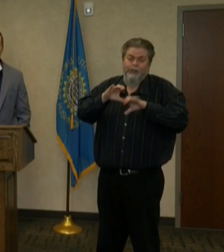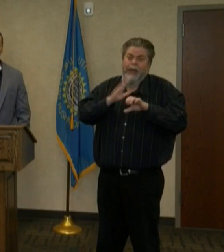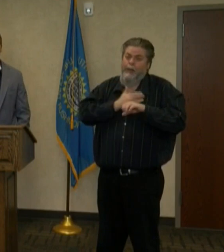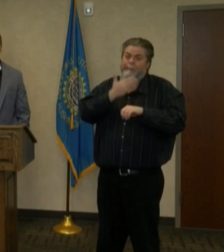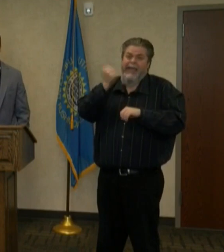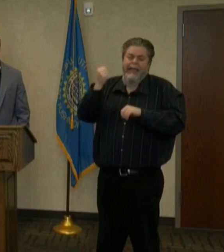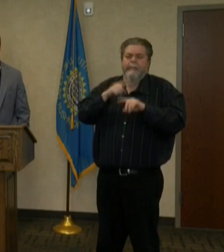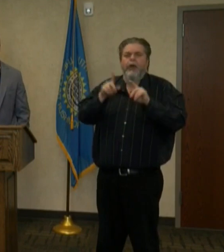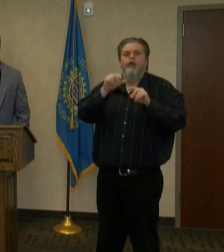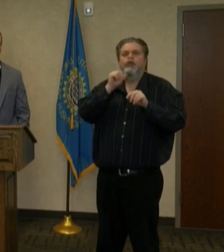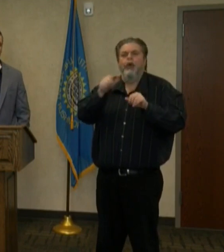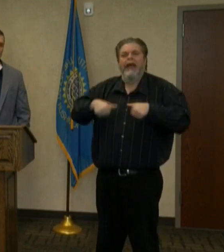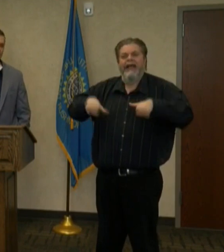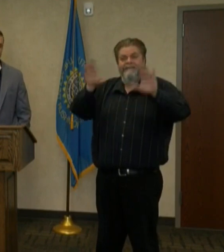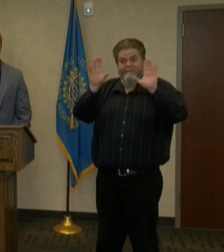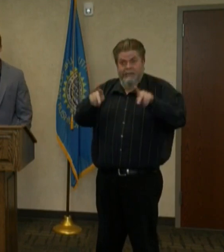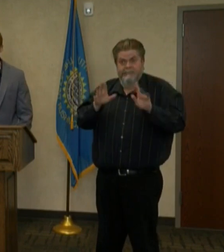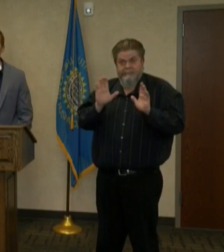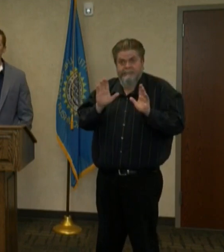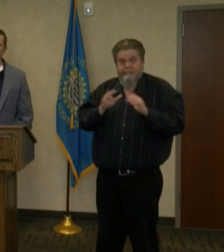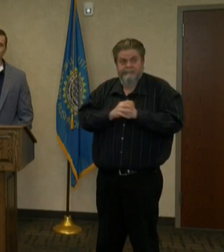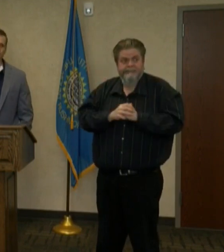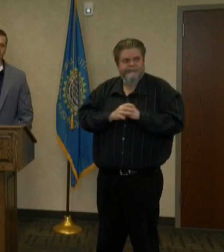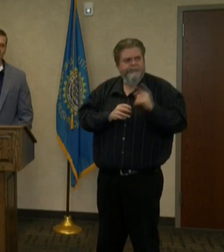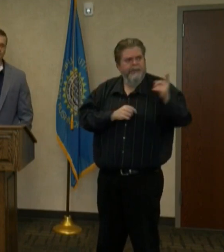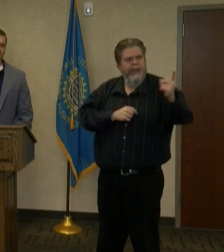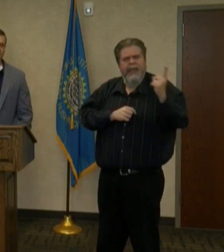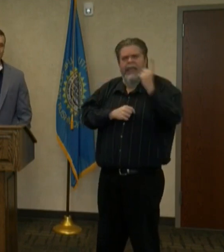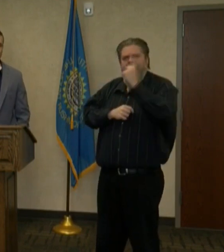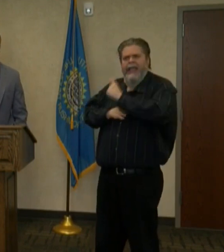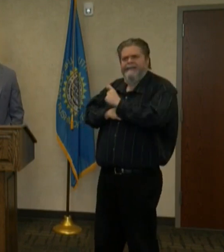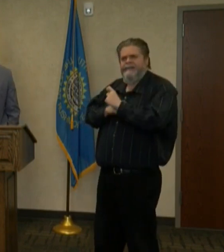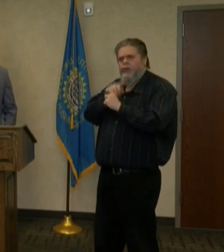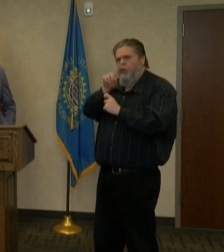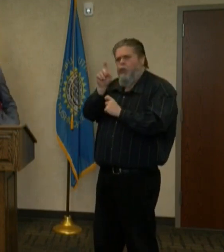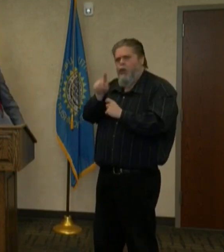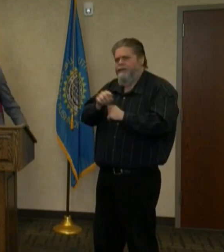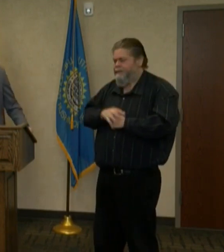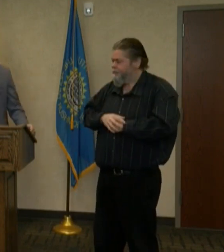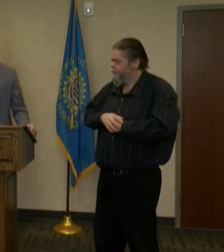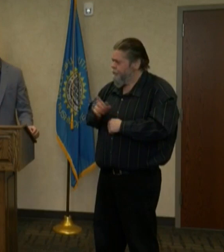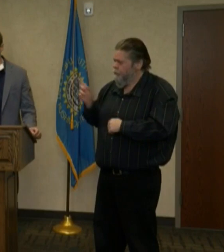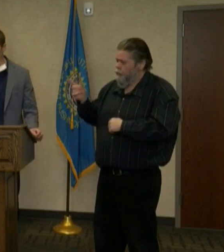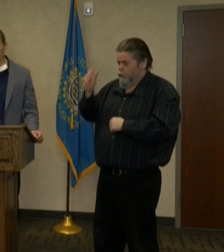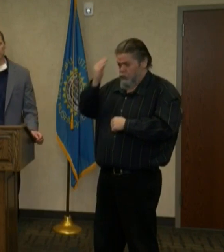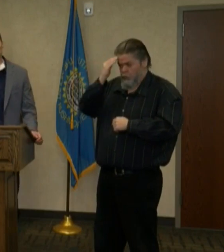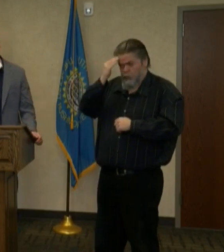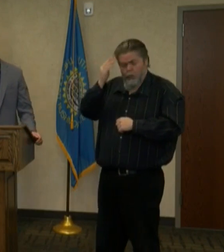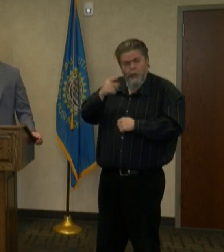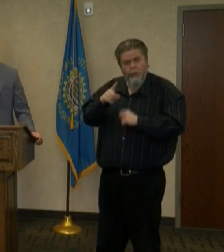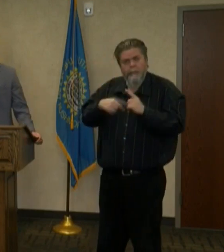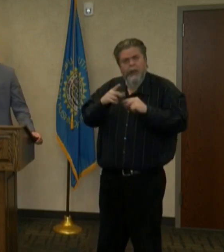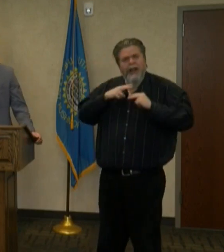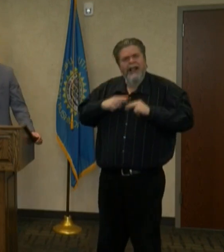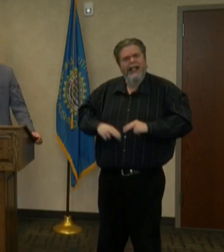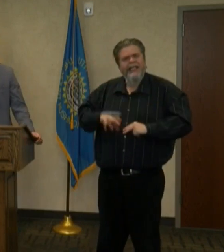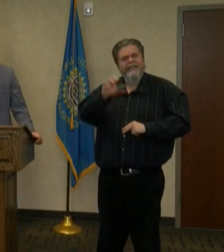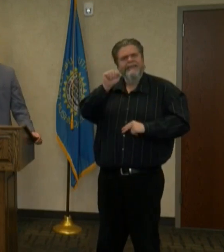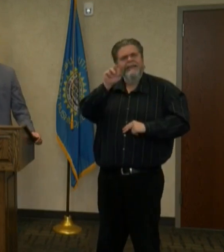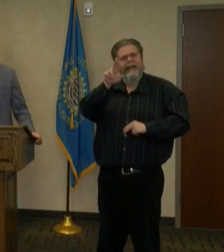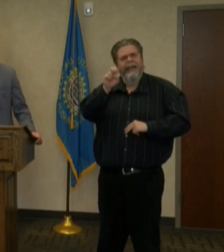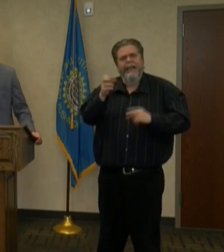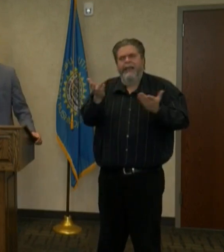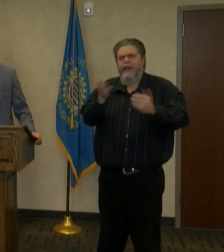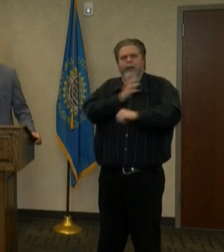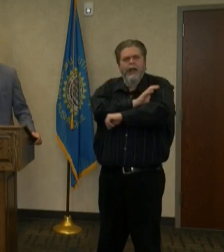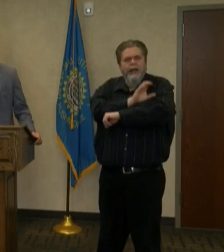have to not let up right now. Can you kind of talk about how the healthcare systems in Sioux